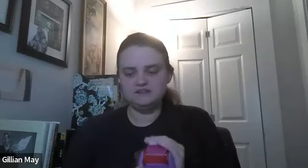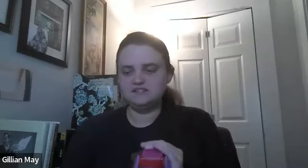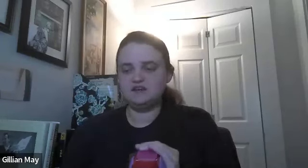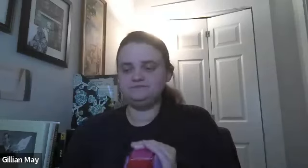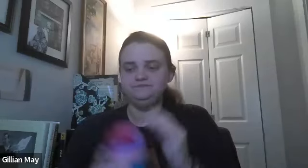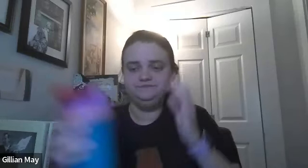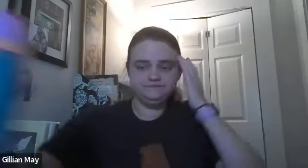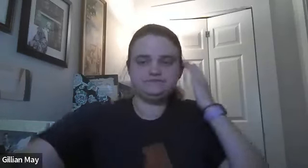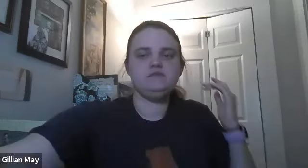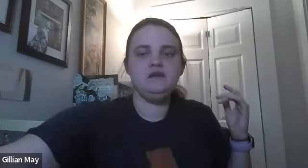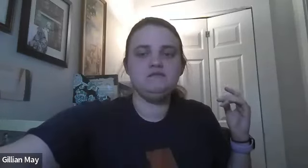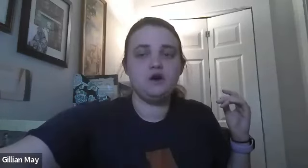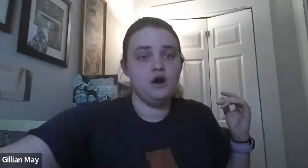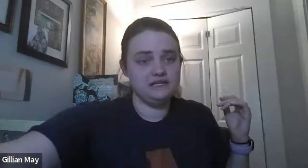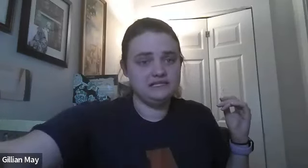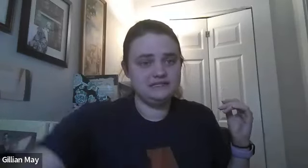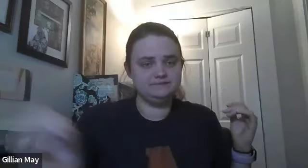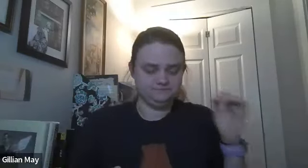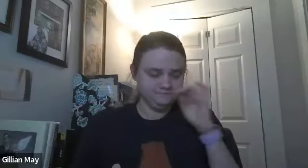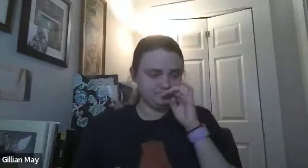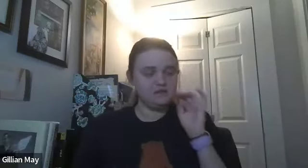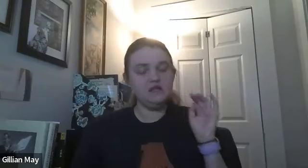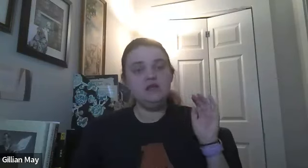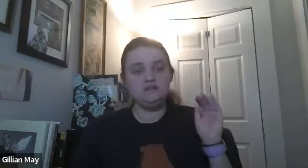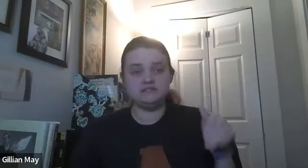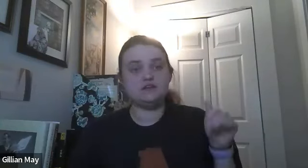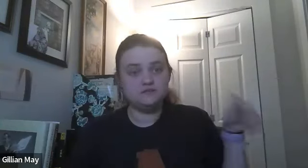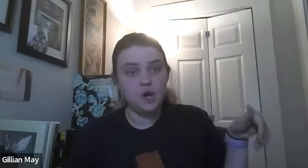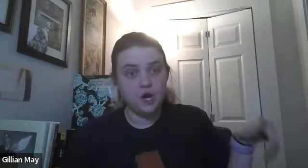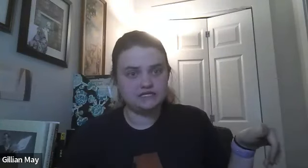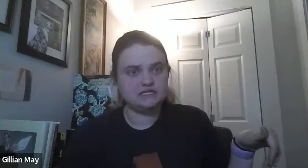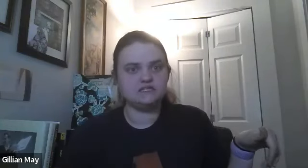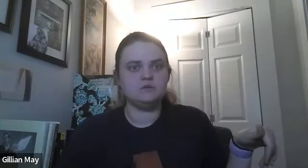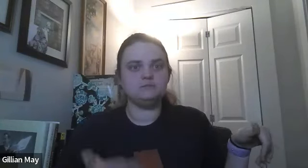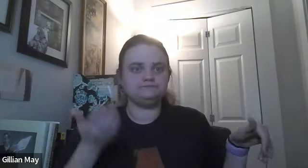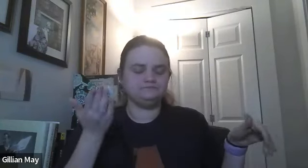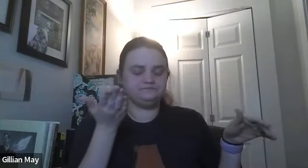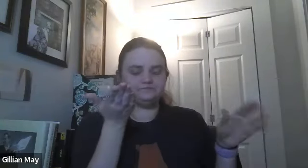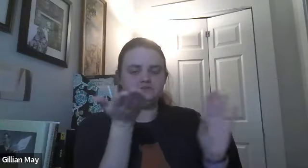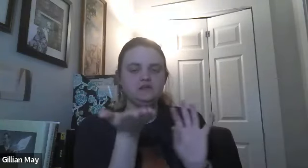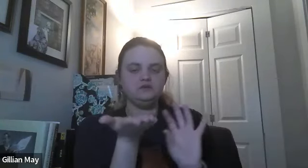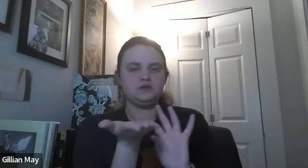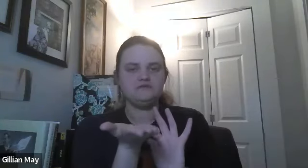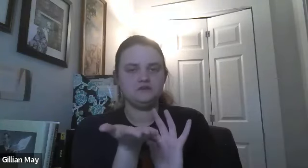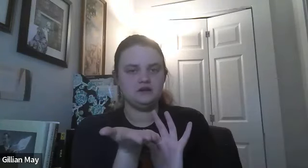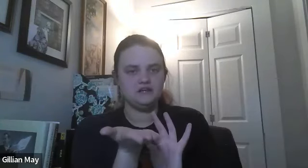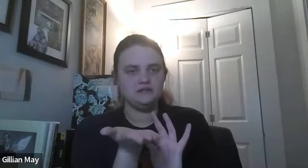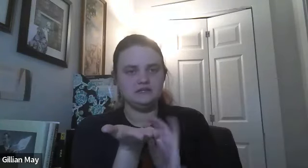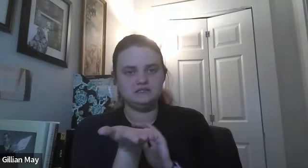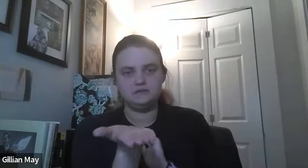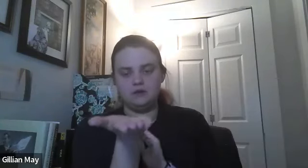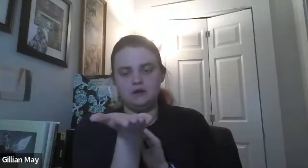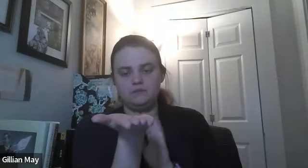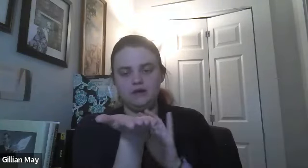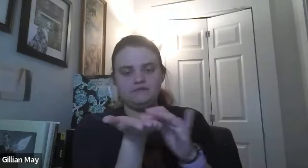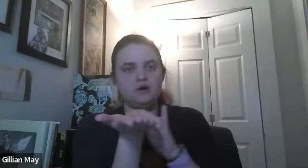So for honest, this is also for honesty as well. You're going to have your non-dominant and have the palm